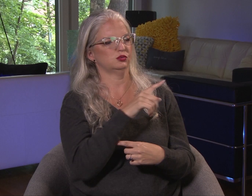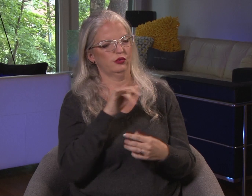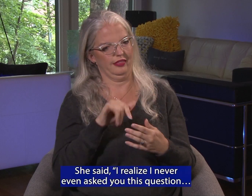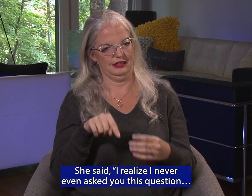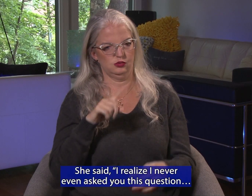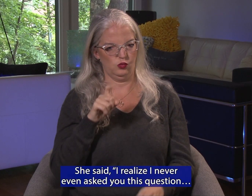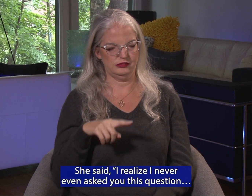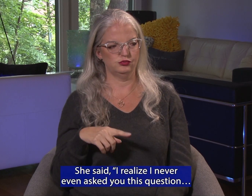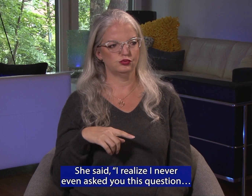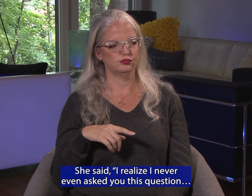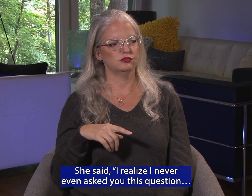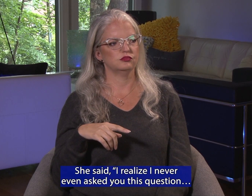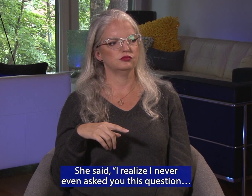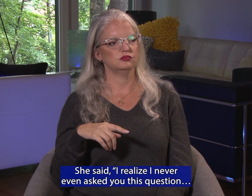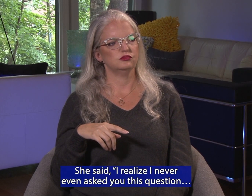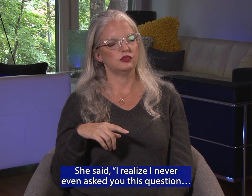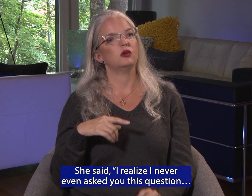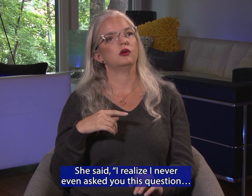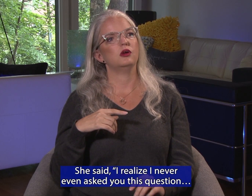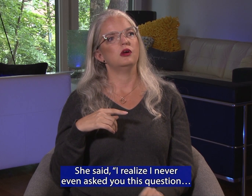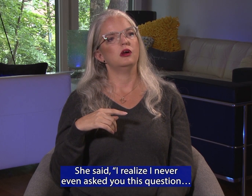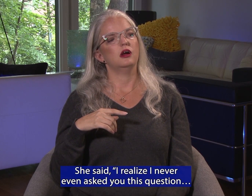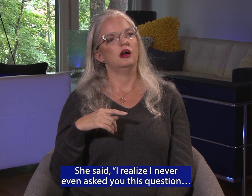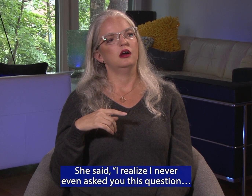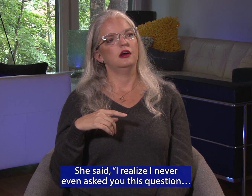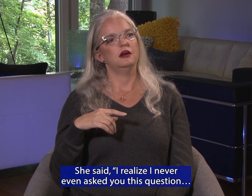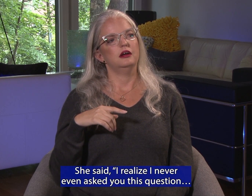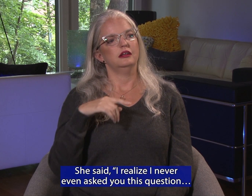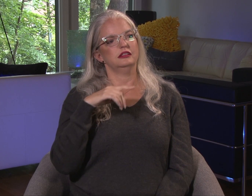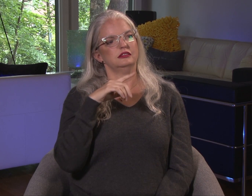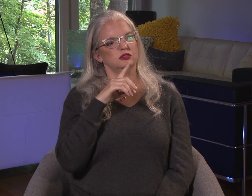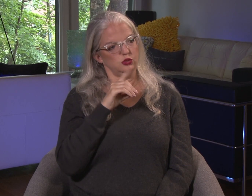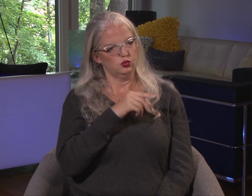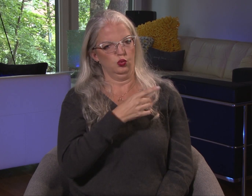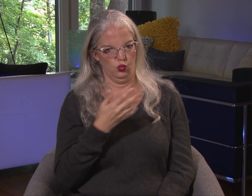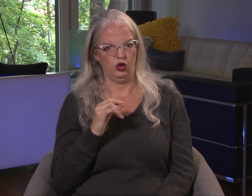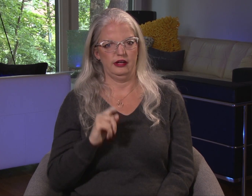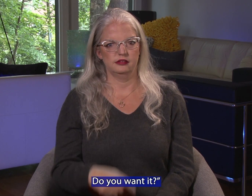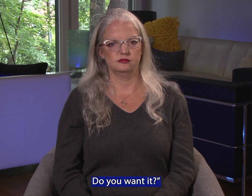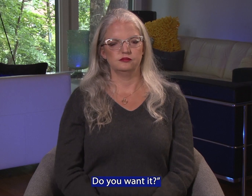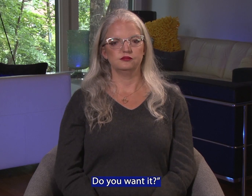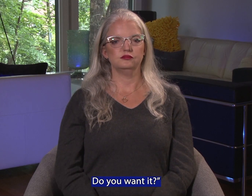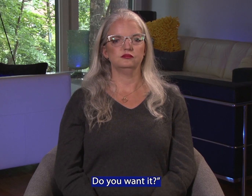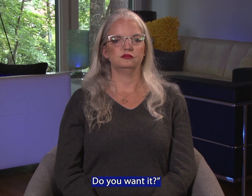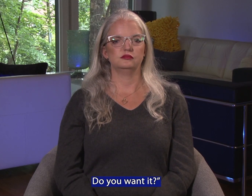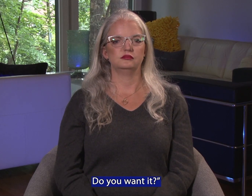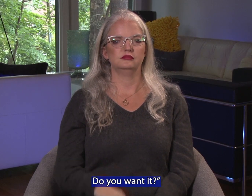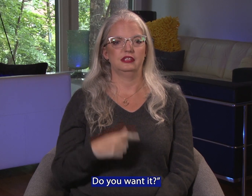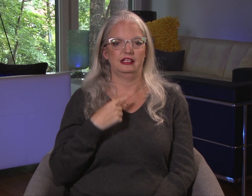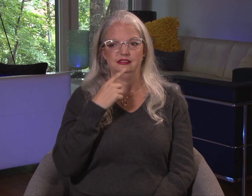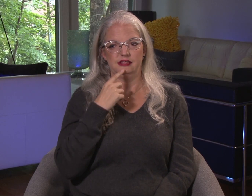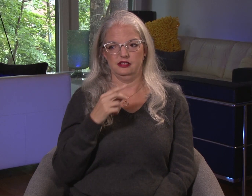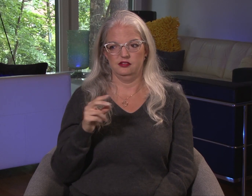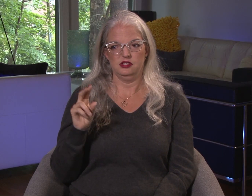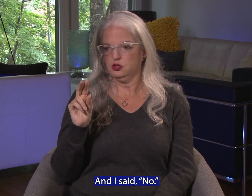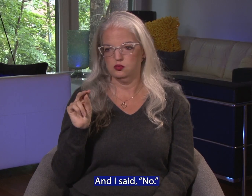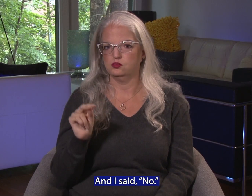she said, I realize I've never even asked you this question. Do you want it? And I said